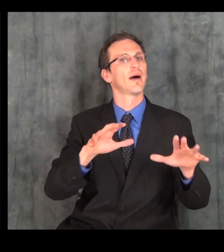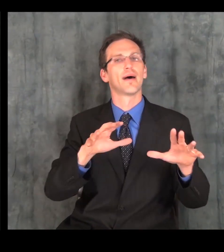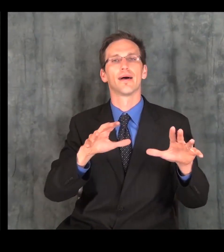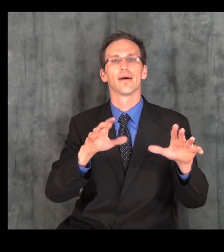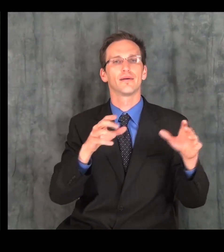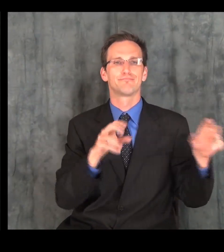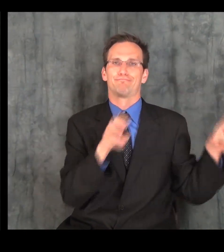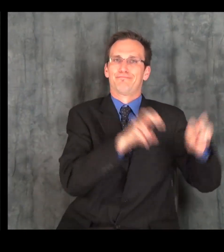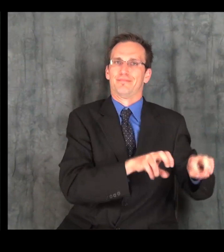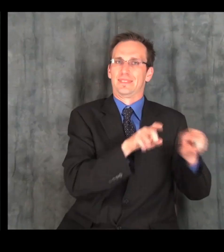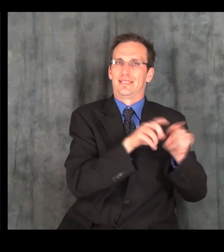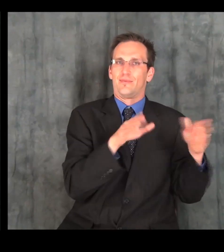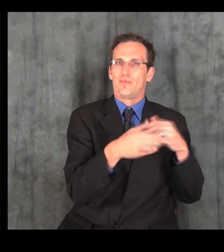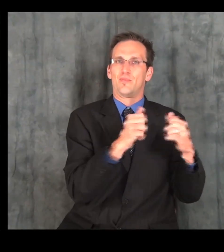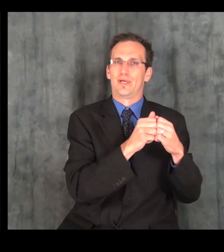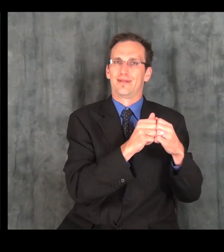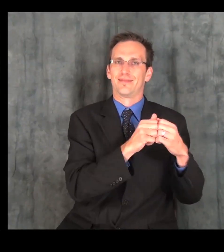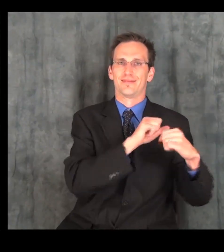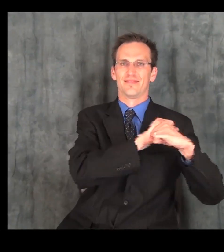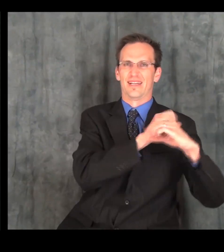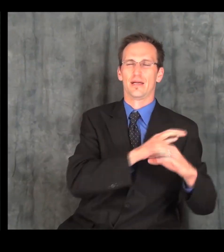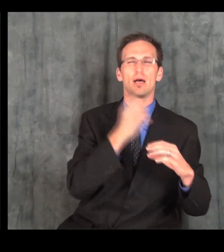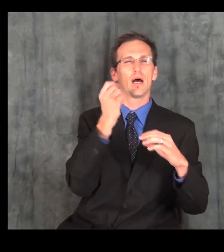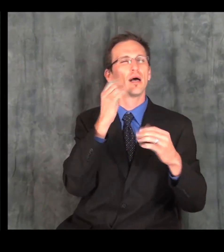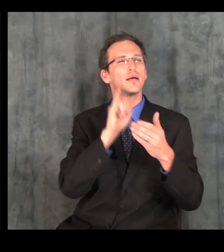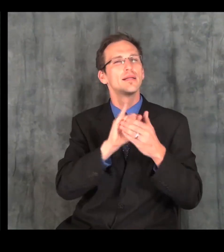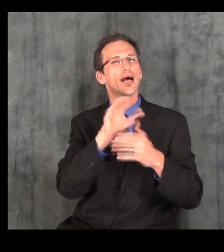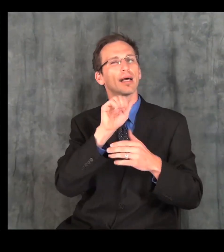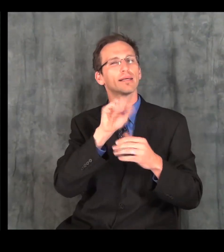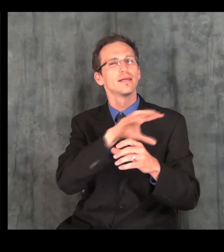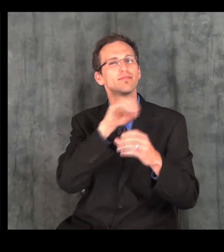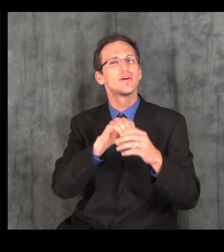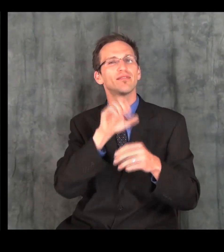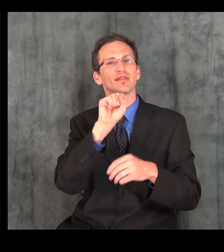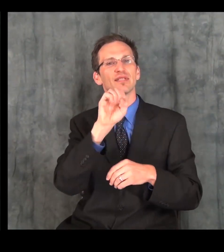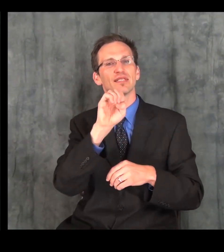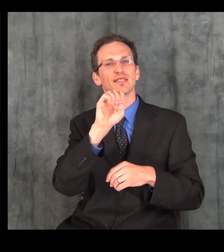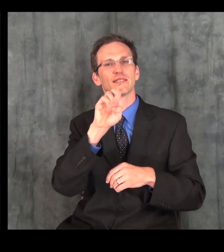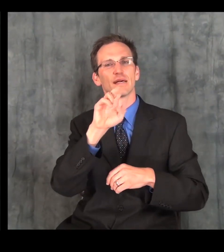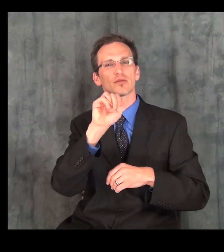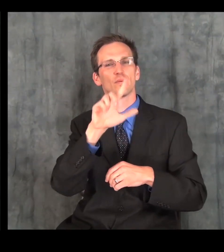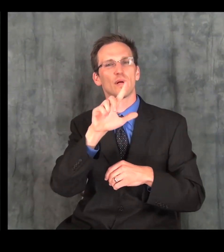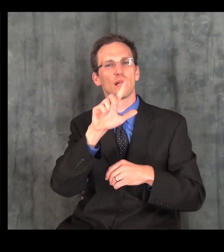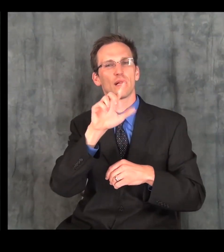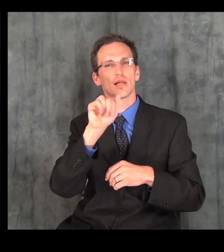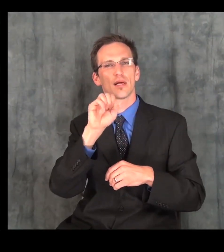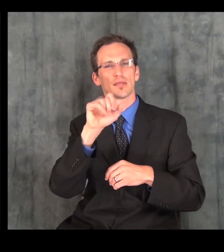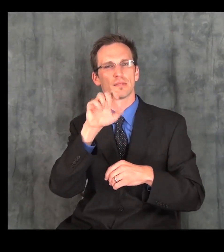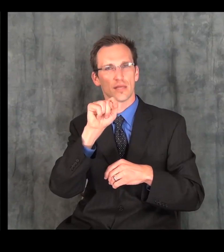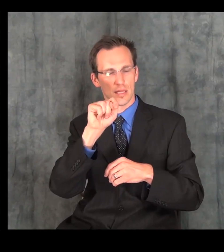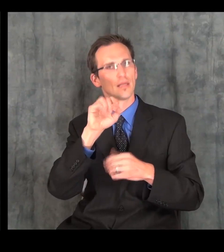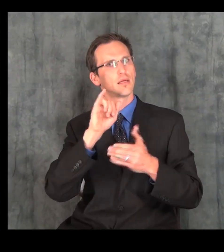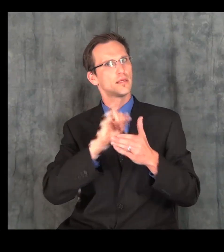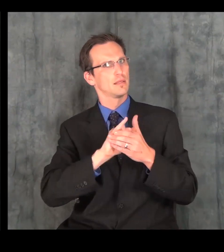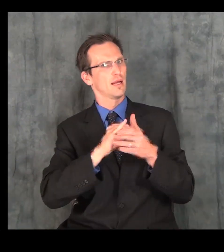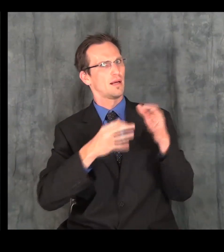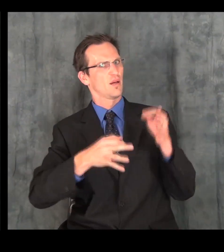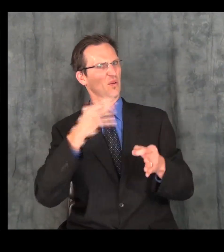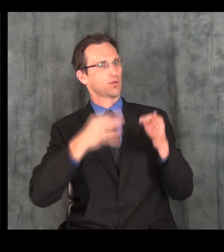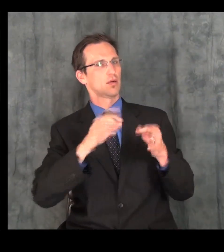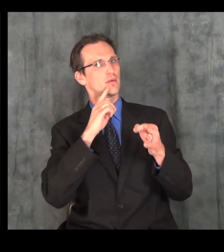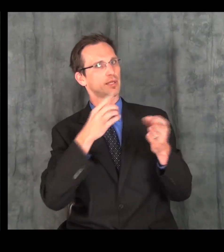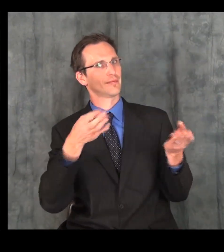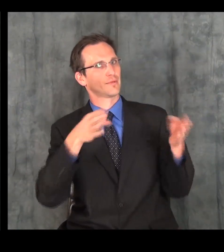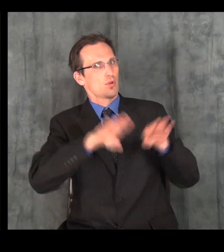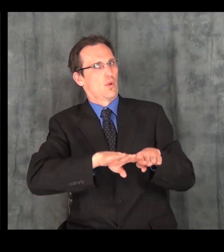was a sexual assault case. And so I was able to, and it was actually a closed court, but they still let me in to observe. And so